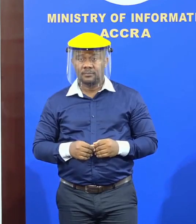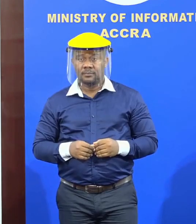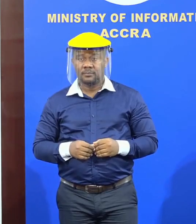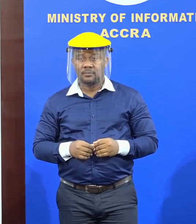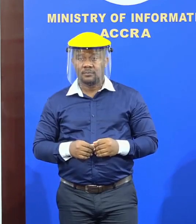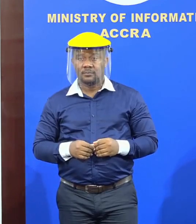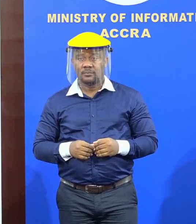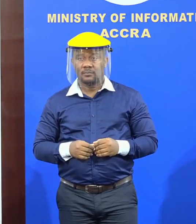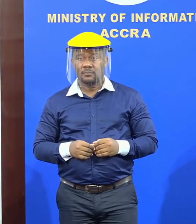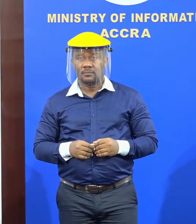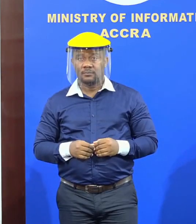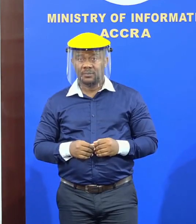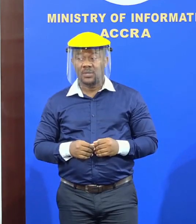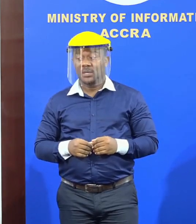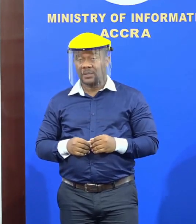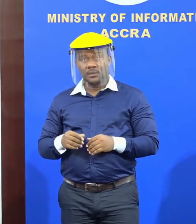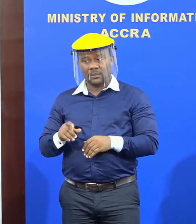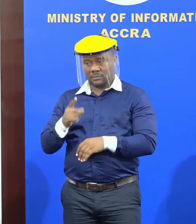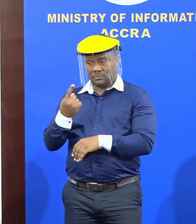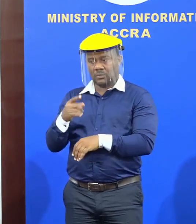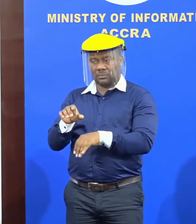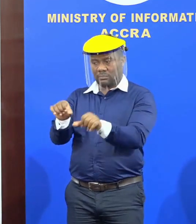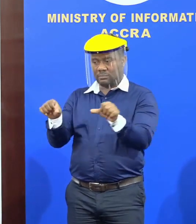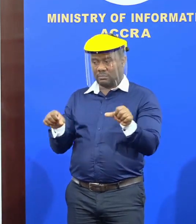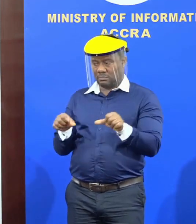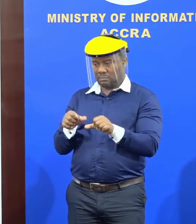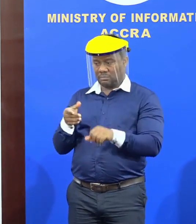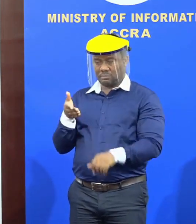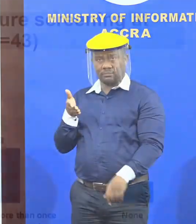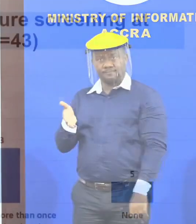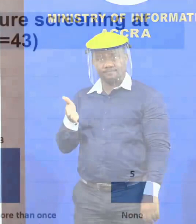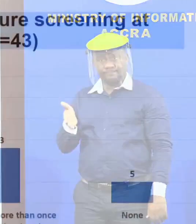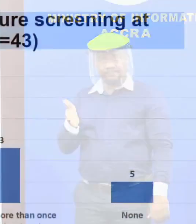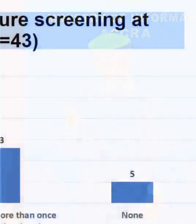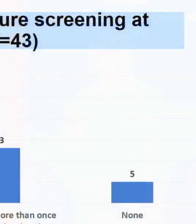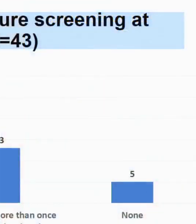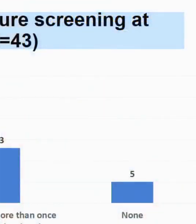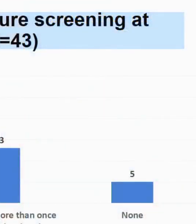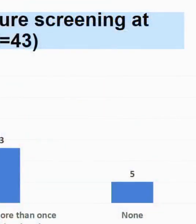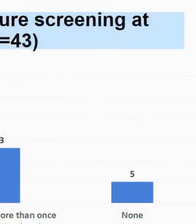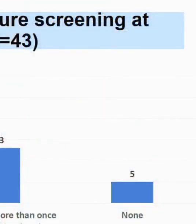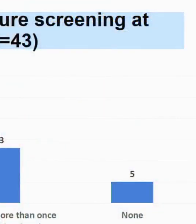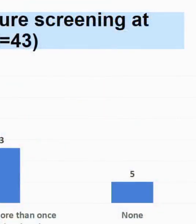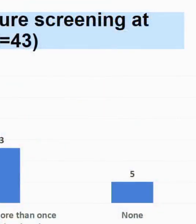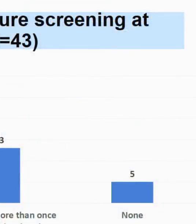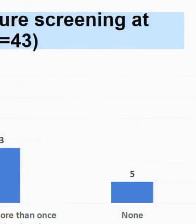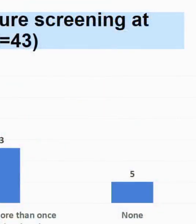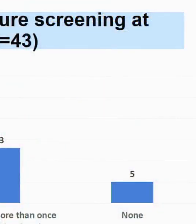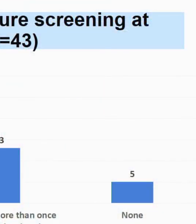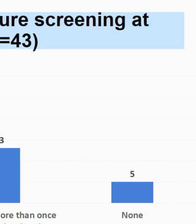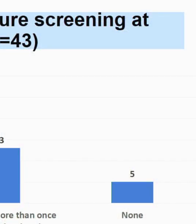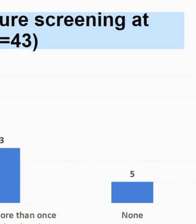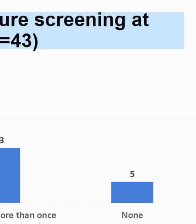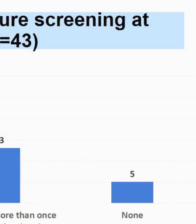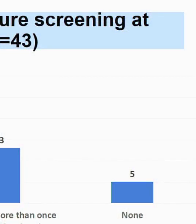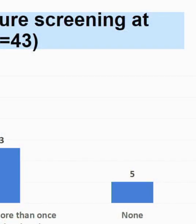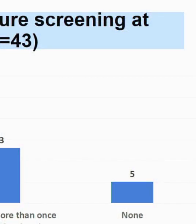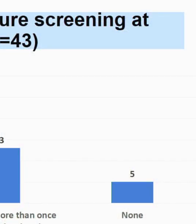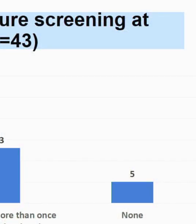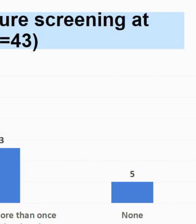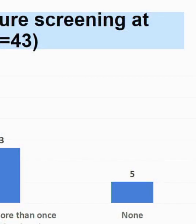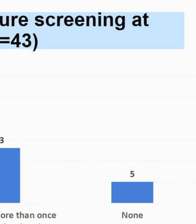availability of one location at the church, that is where, when it comes to temperature screening, we had 25%